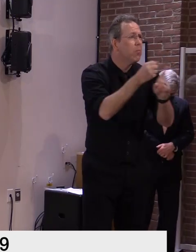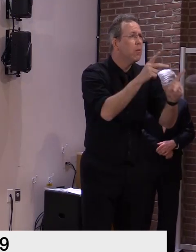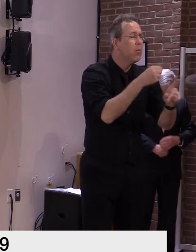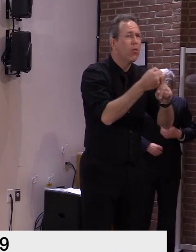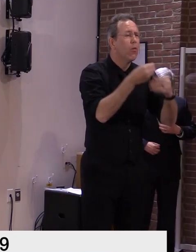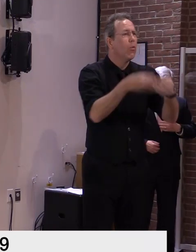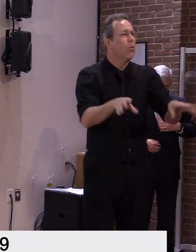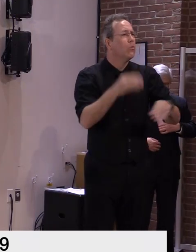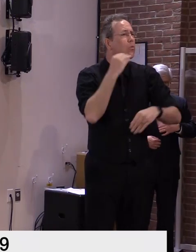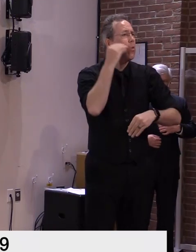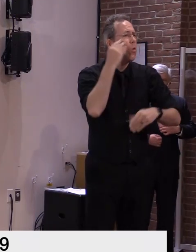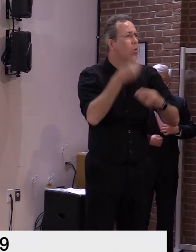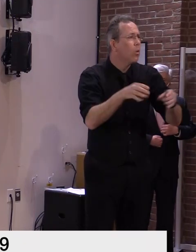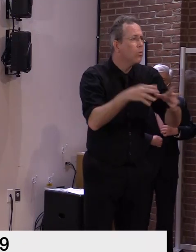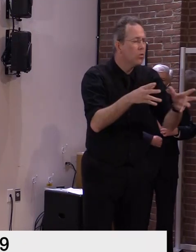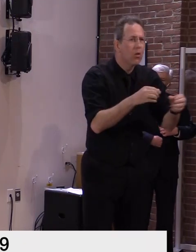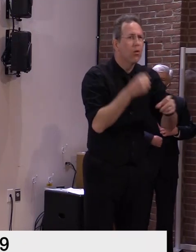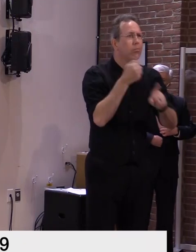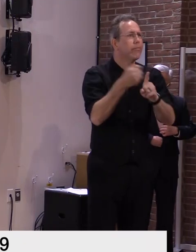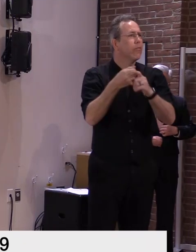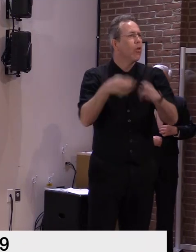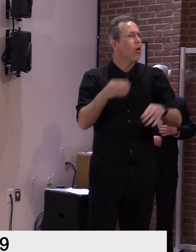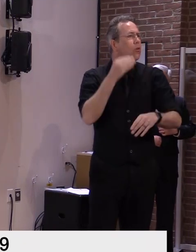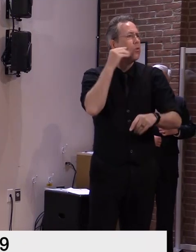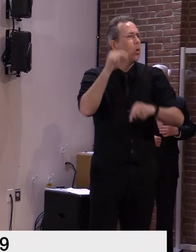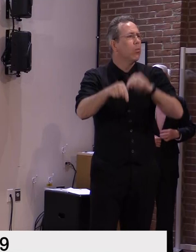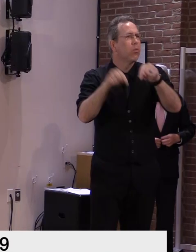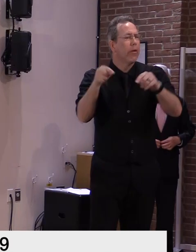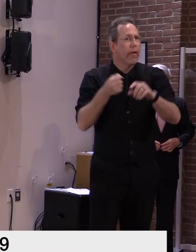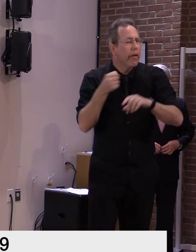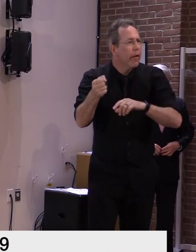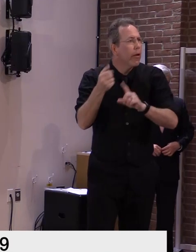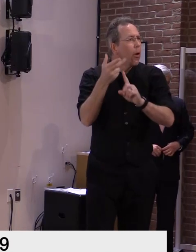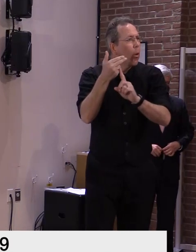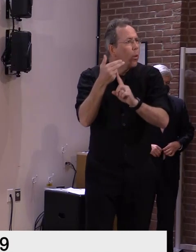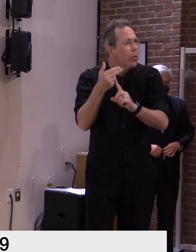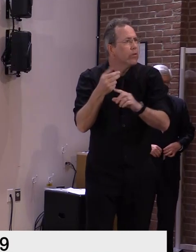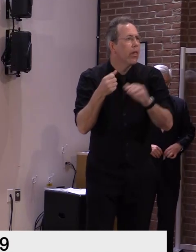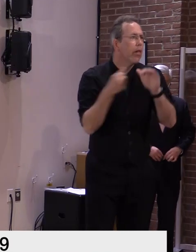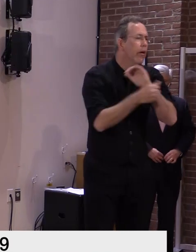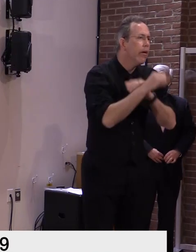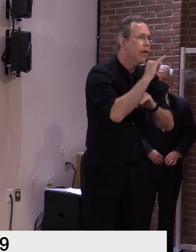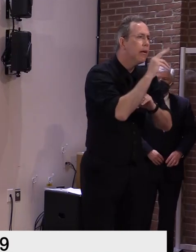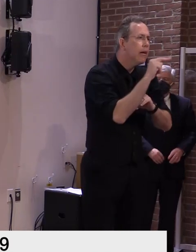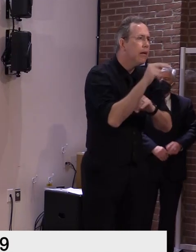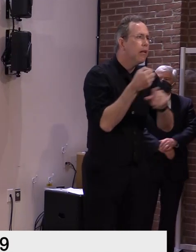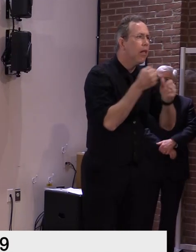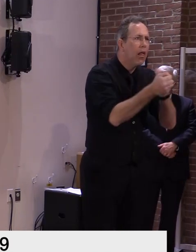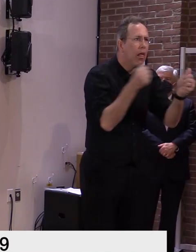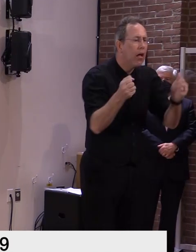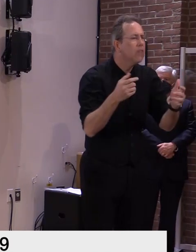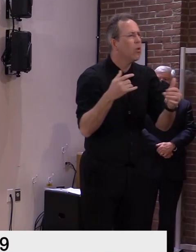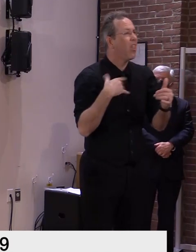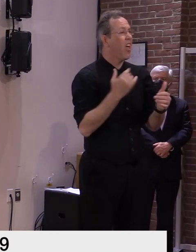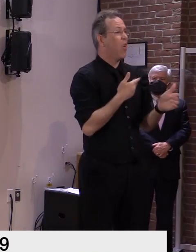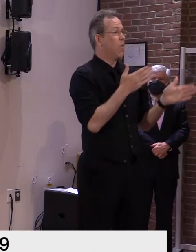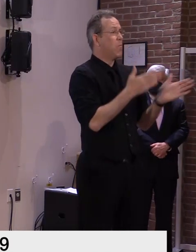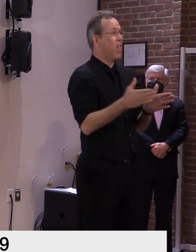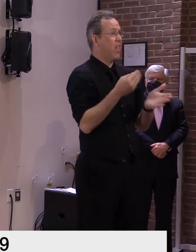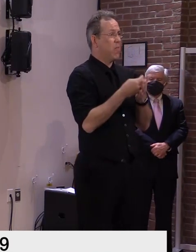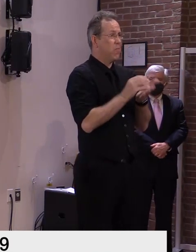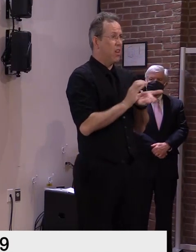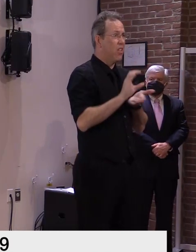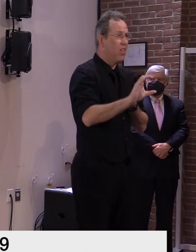in hotels and motels over the last year. My plan would significantly increase our shelter